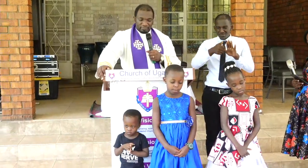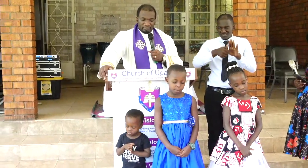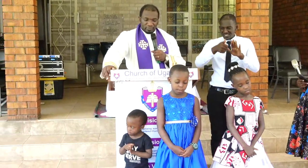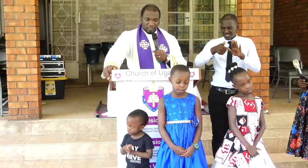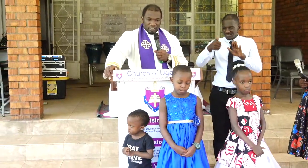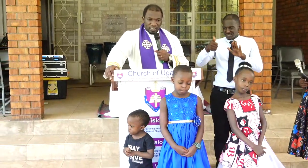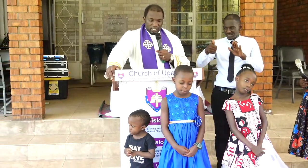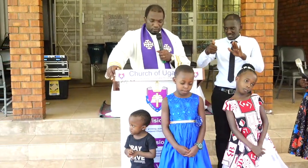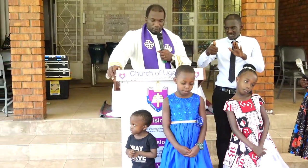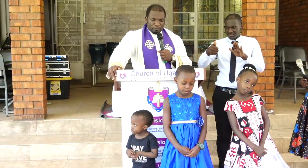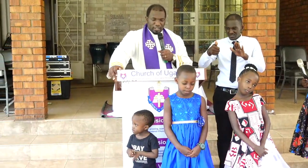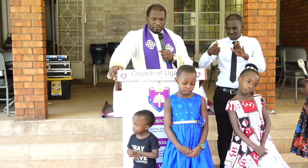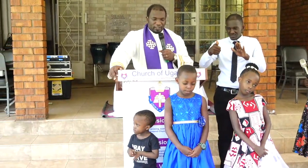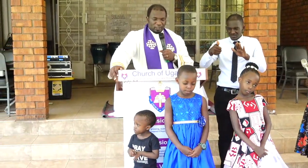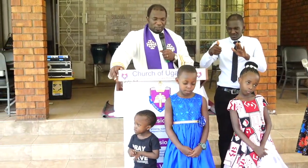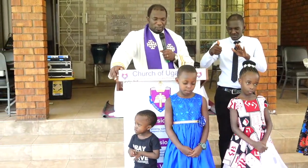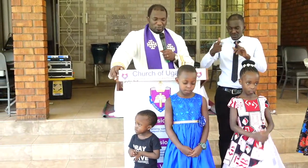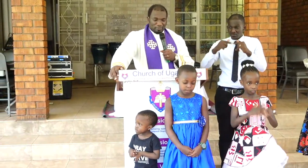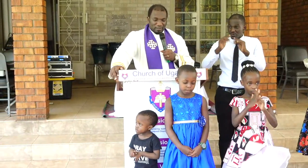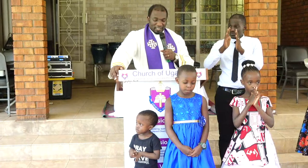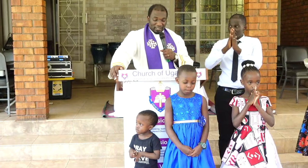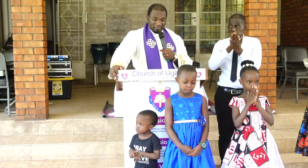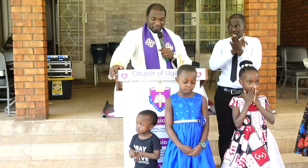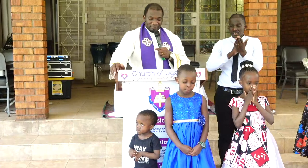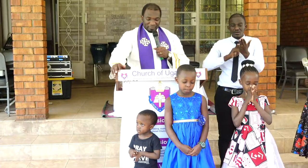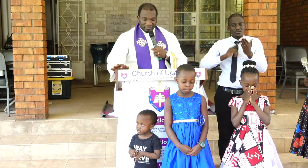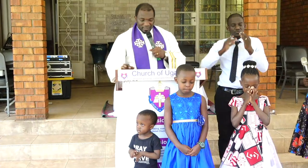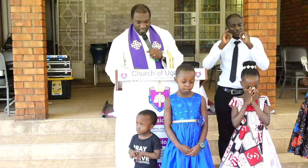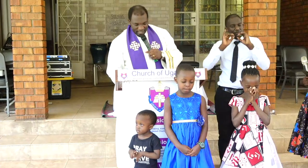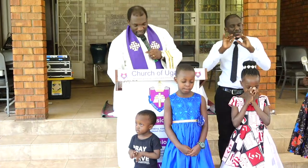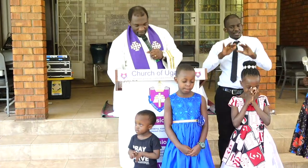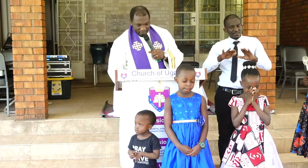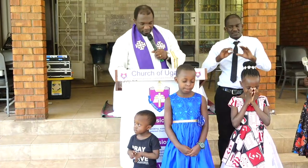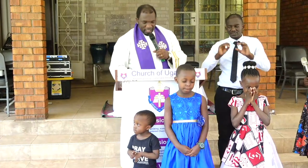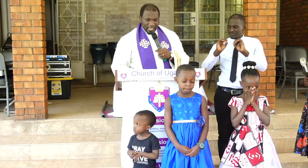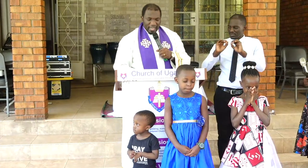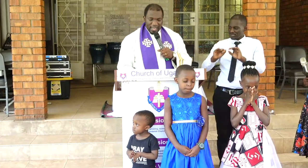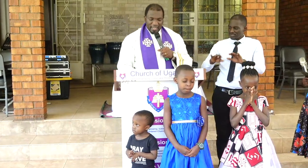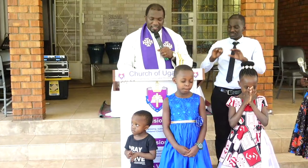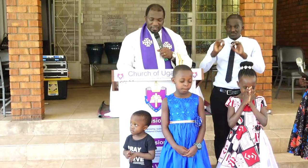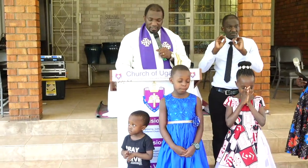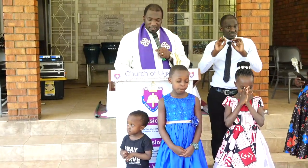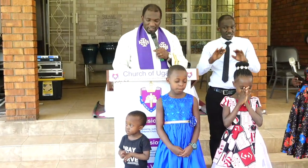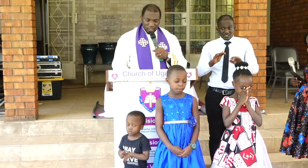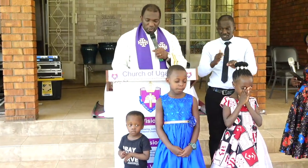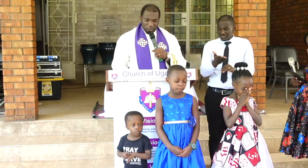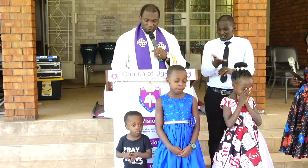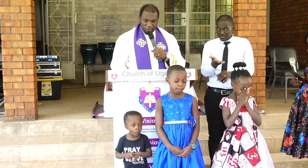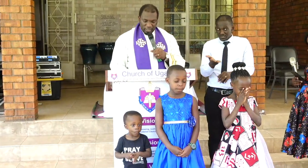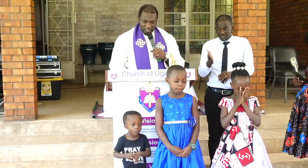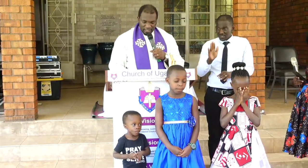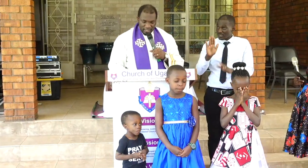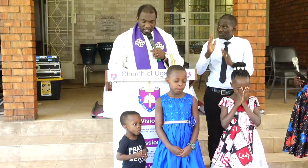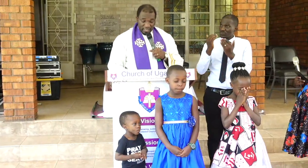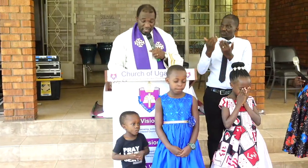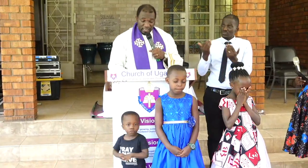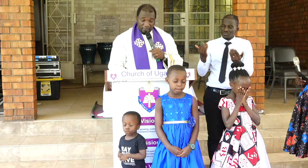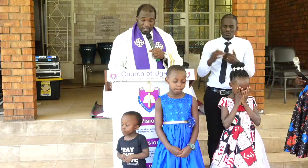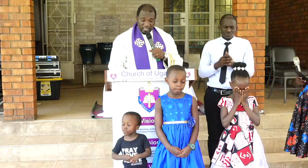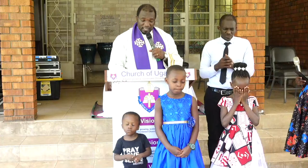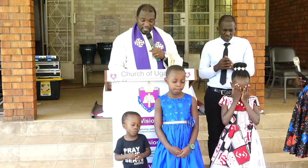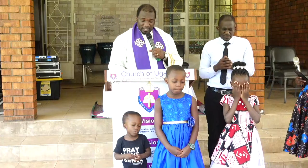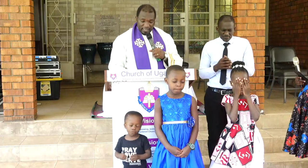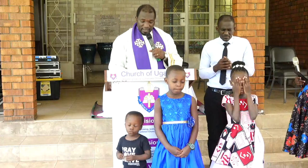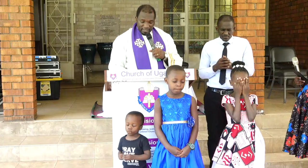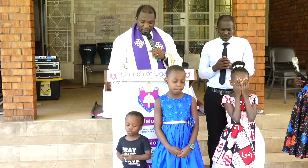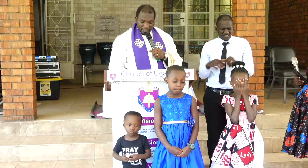them. We pray that, Lord, you will bless them. They are your children. Even